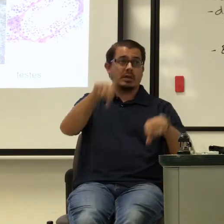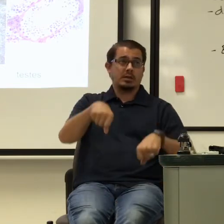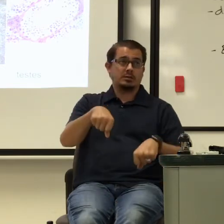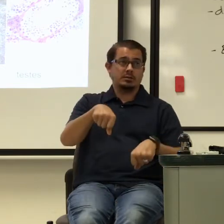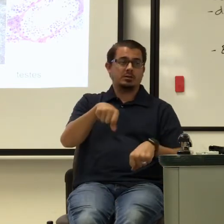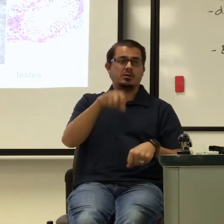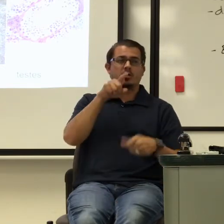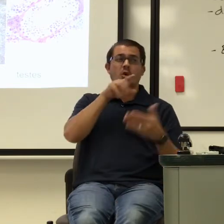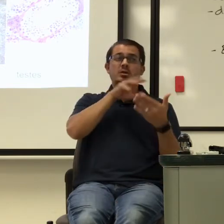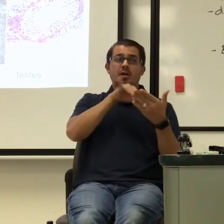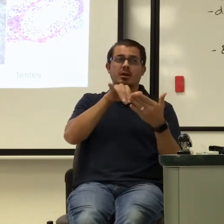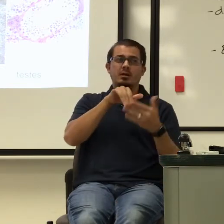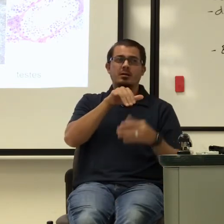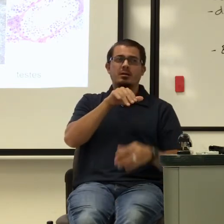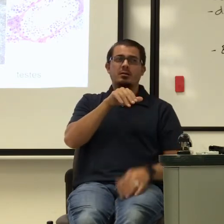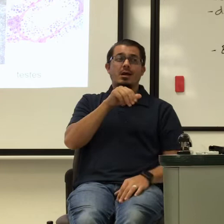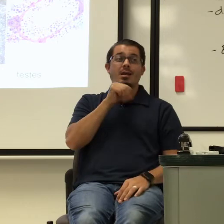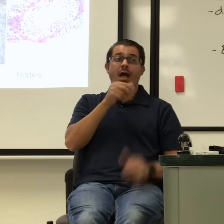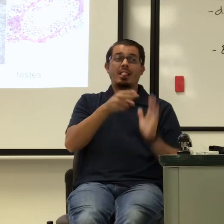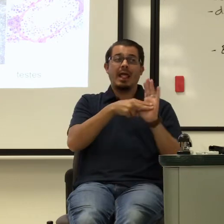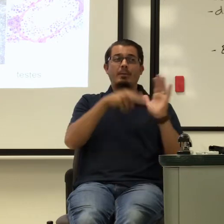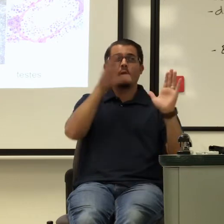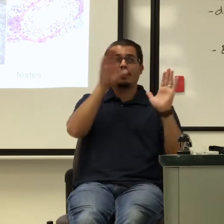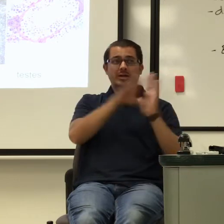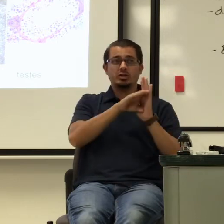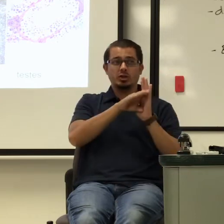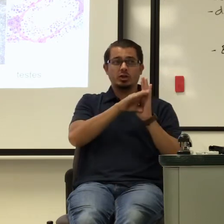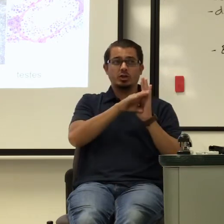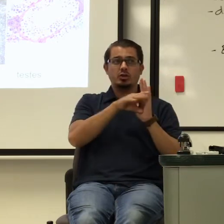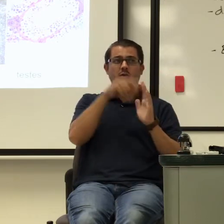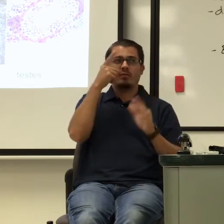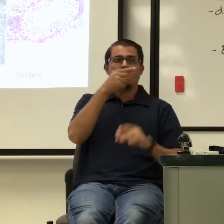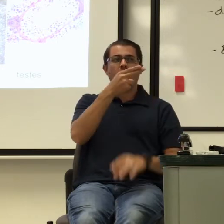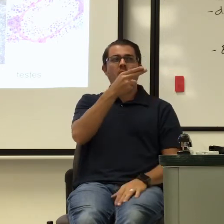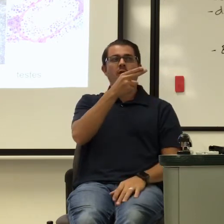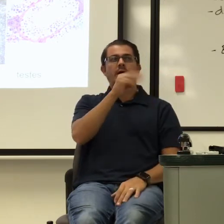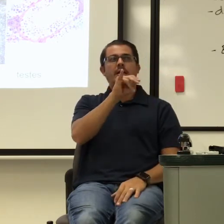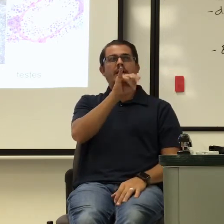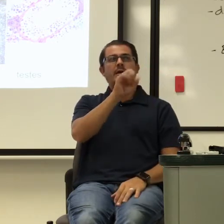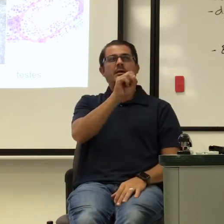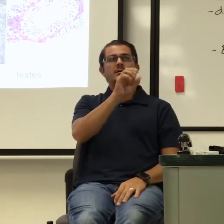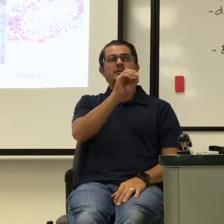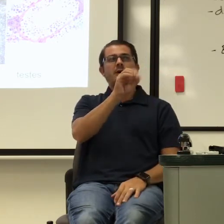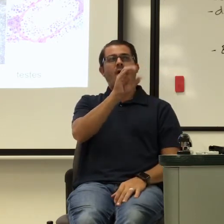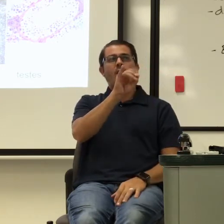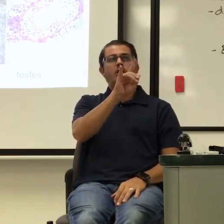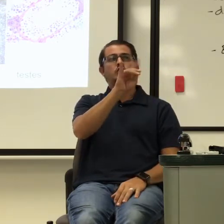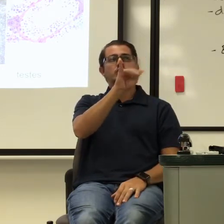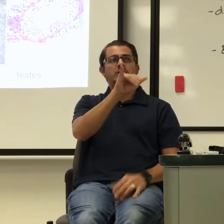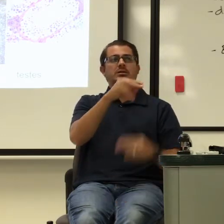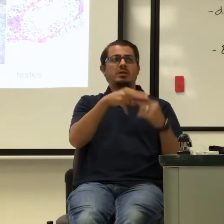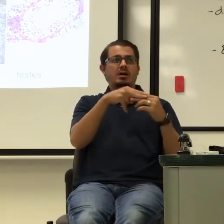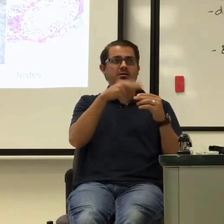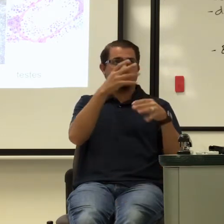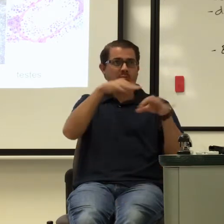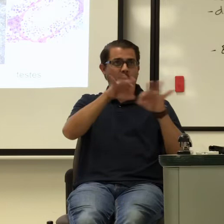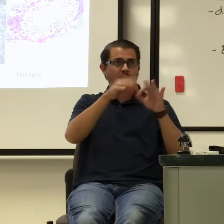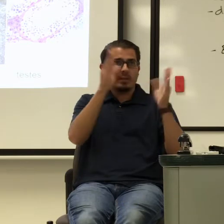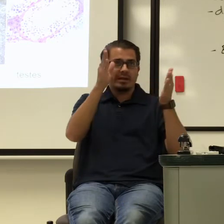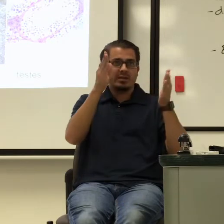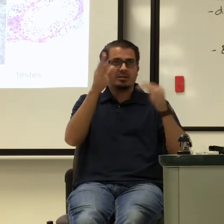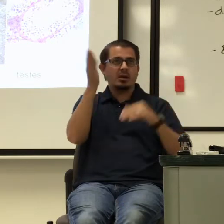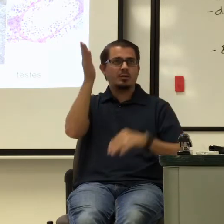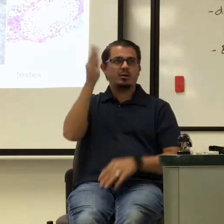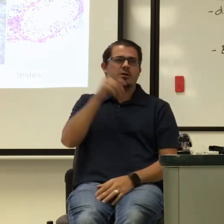you're studying the unlabeled pictures of the histology slides. So it's important that you pay attention when I'm presenting it.